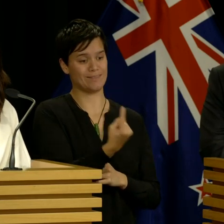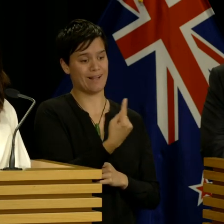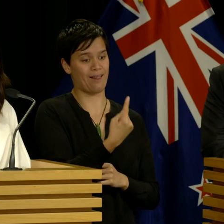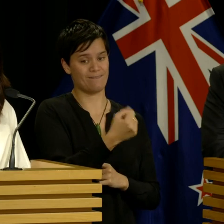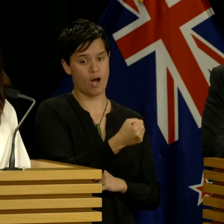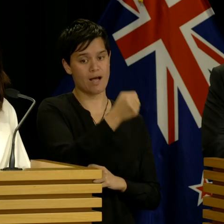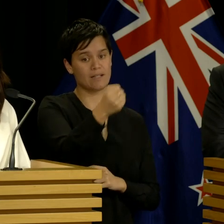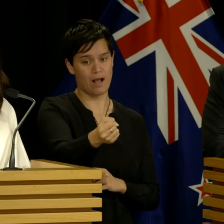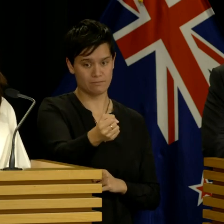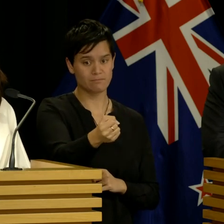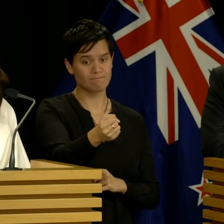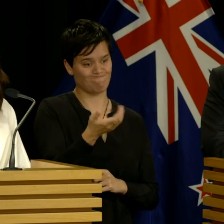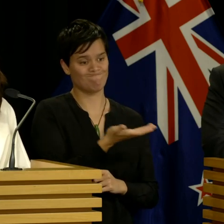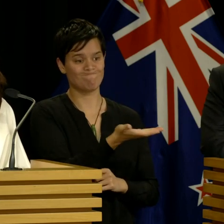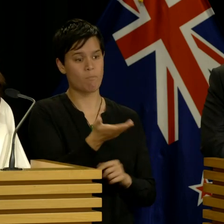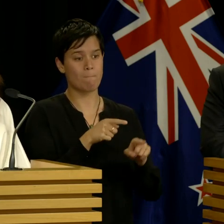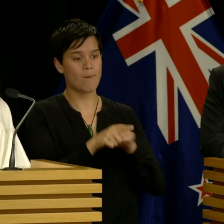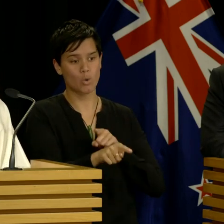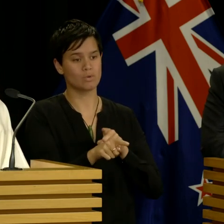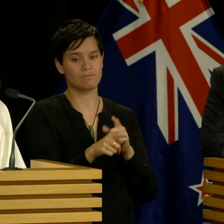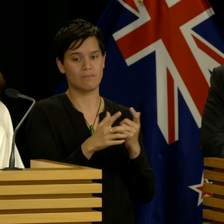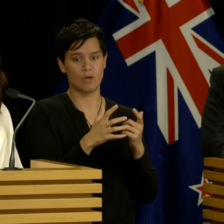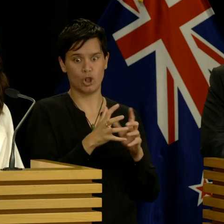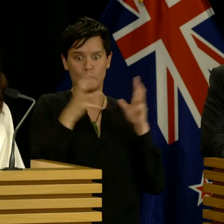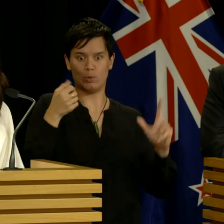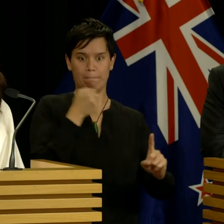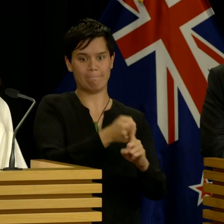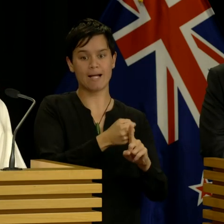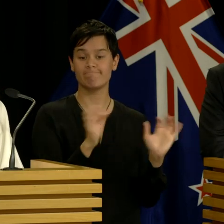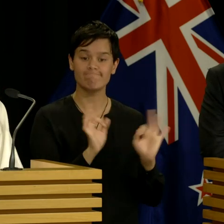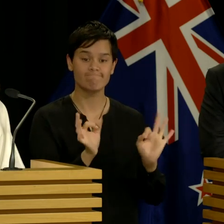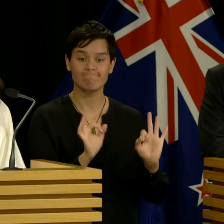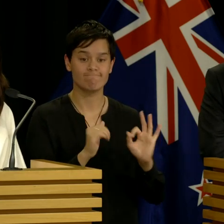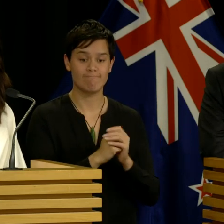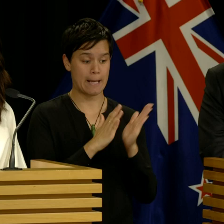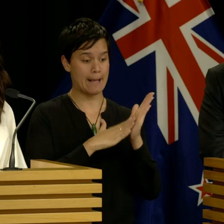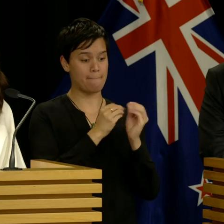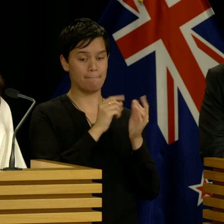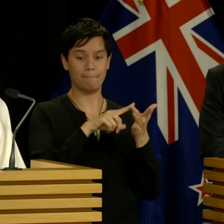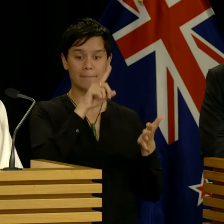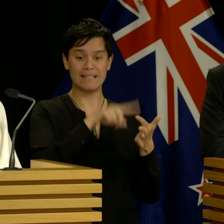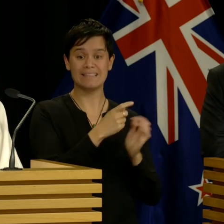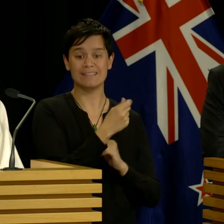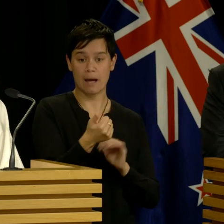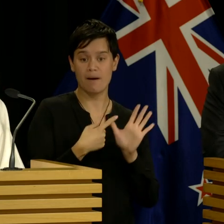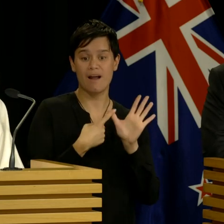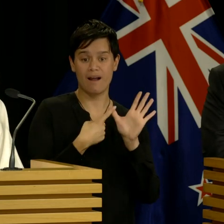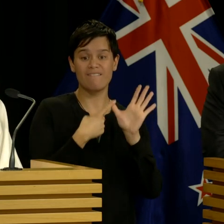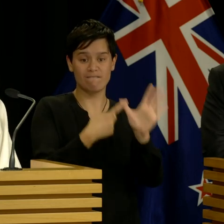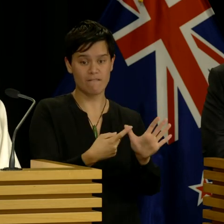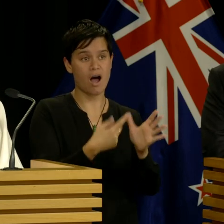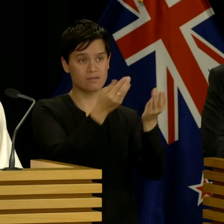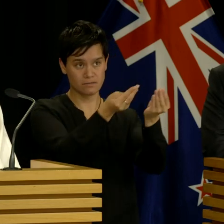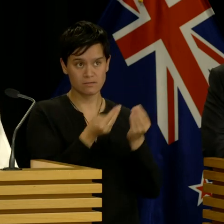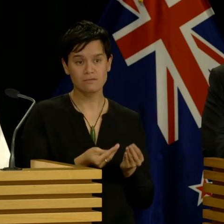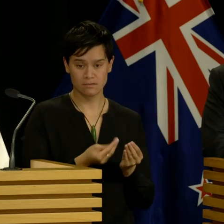without having had significant issues in that regard. MB is finalising some of the advice in conjunction with the CCU and Business New Zealand that it's putting out